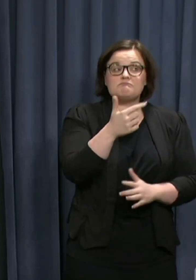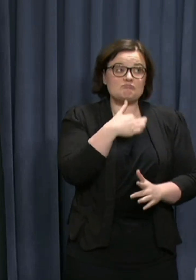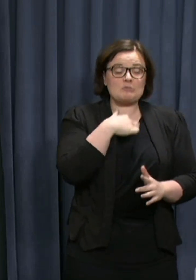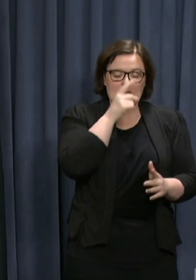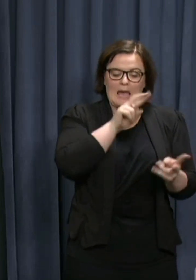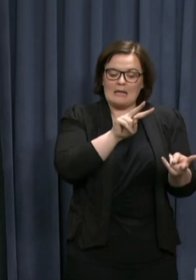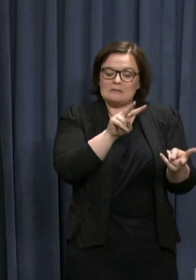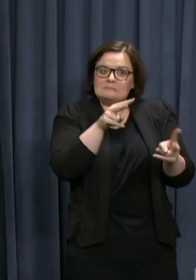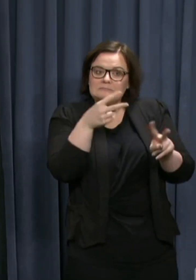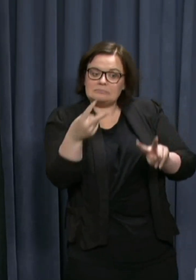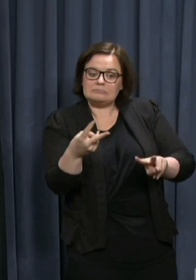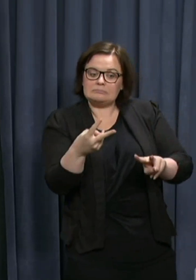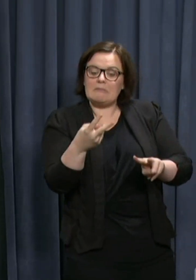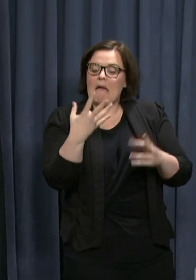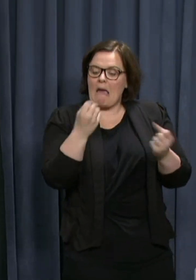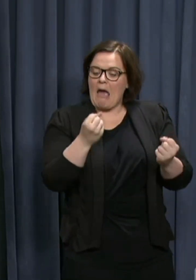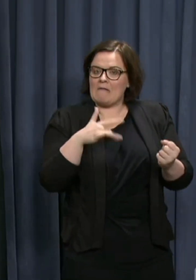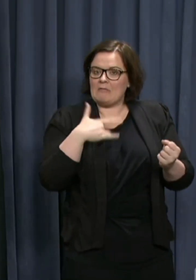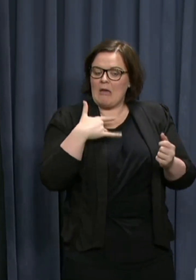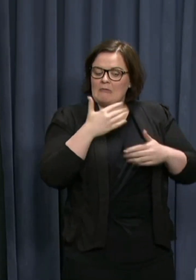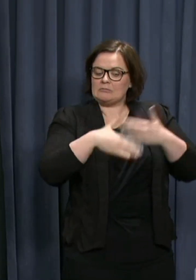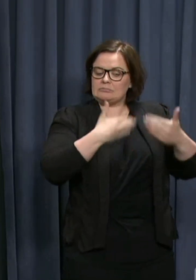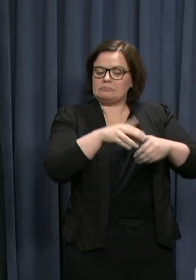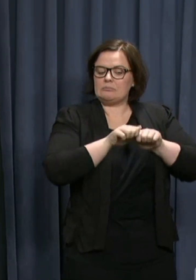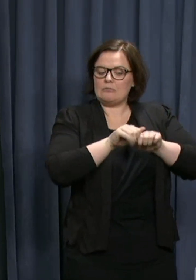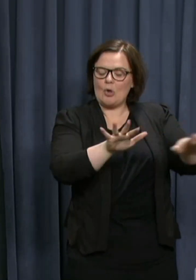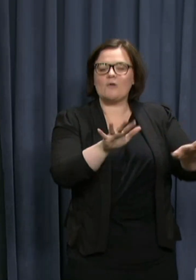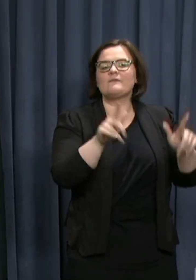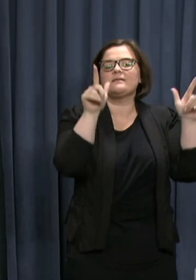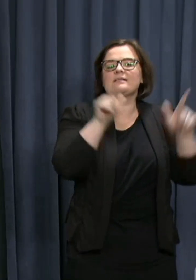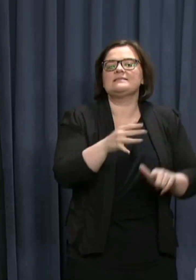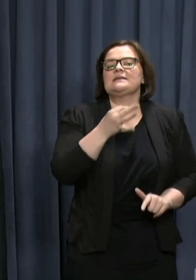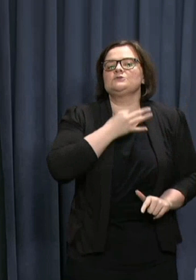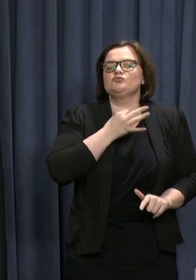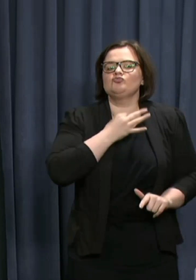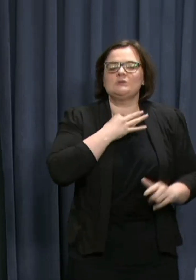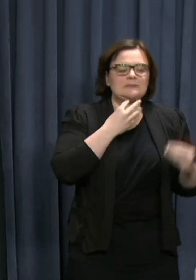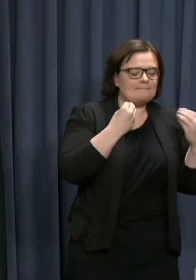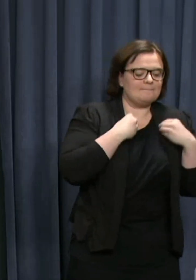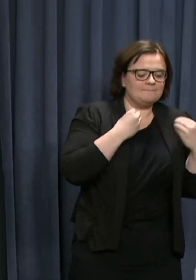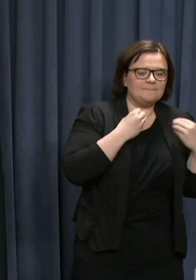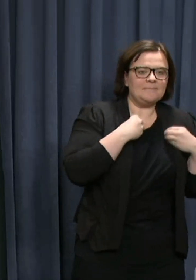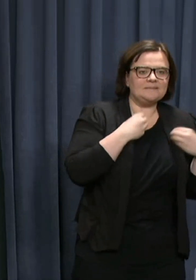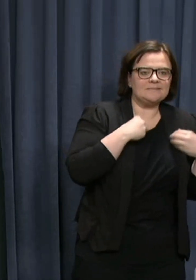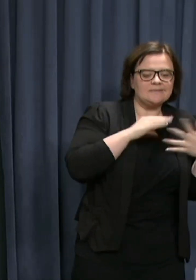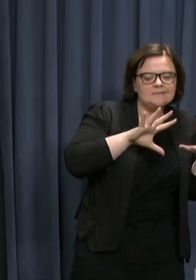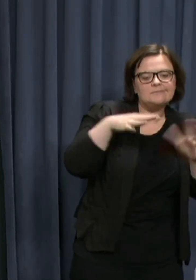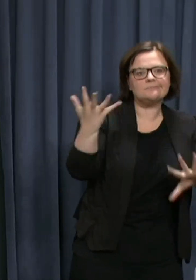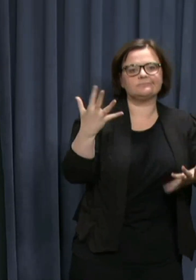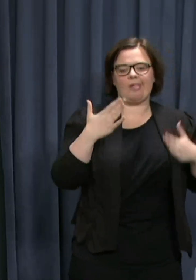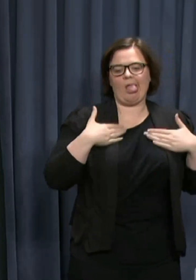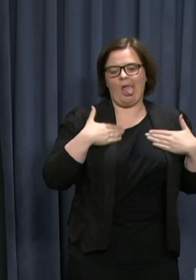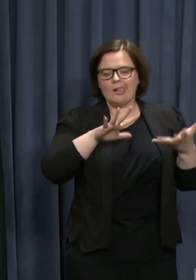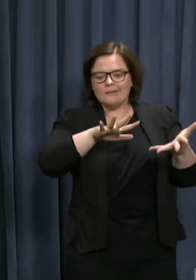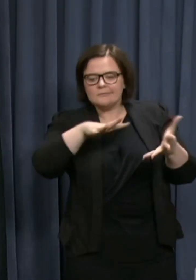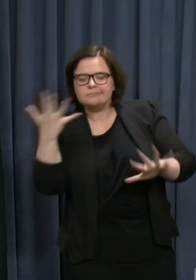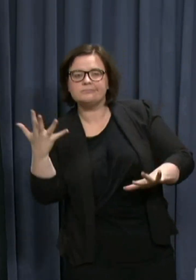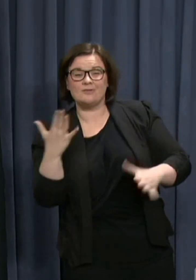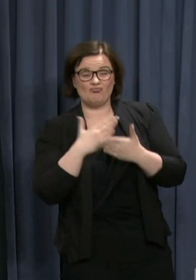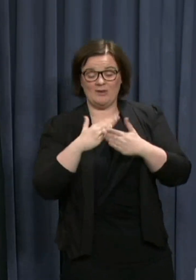health, our economy, and our way of life. We have done so well, we do not want to fall at the last